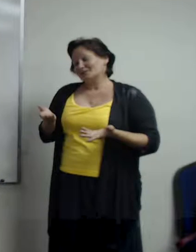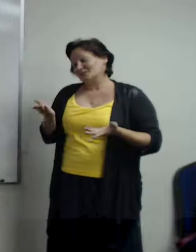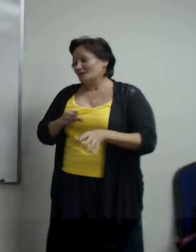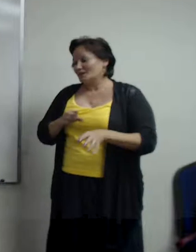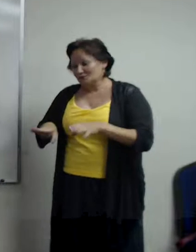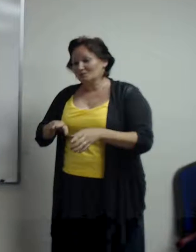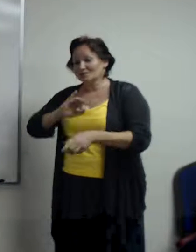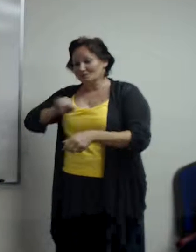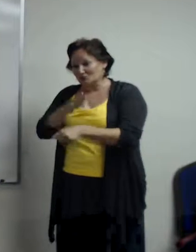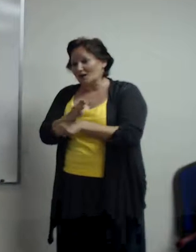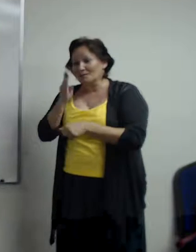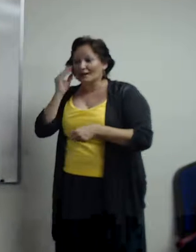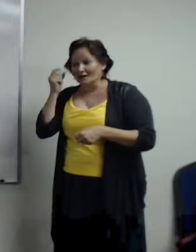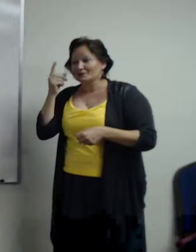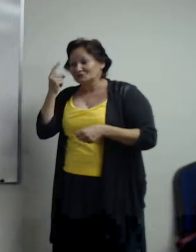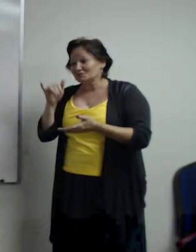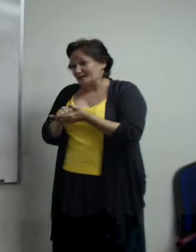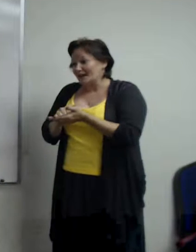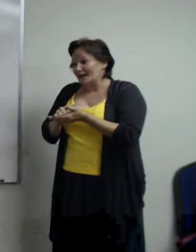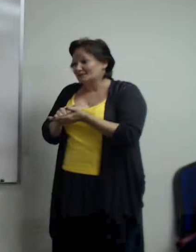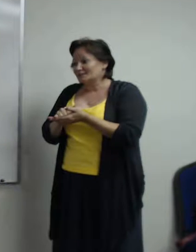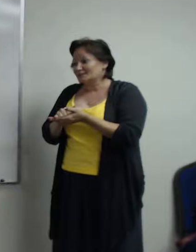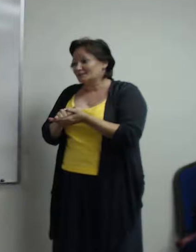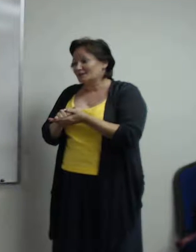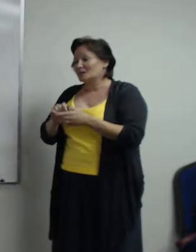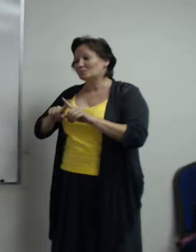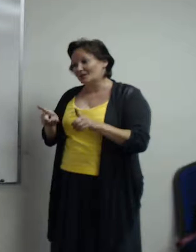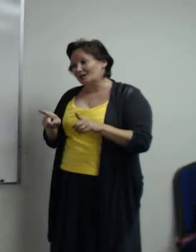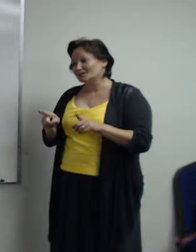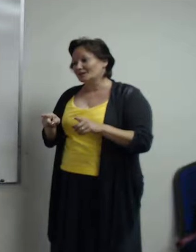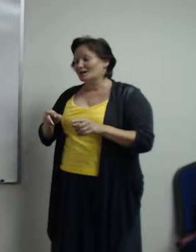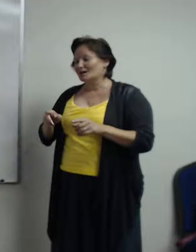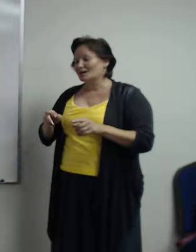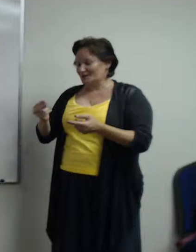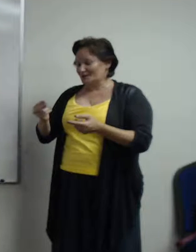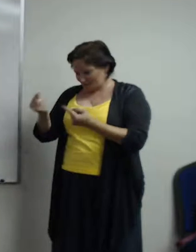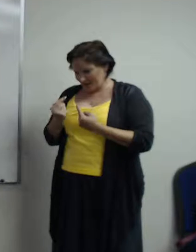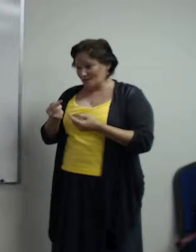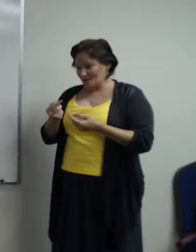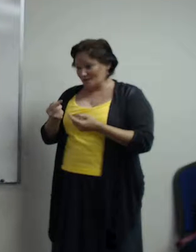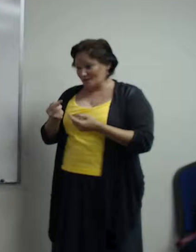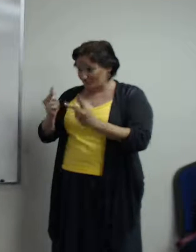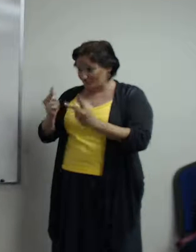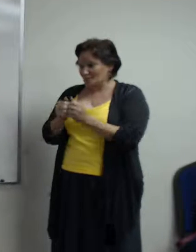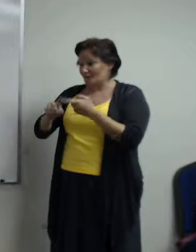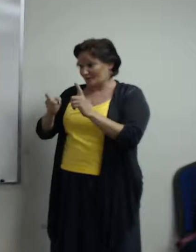They were doing their job. I understood that. But I just came to visit with my